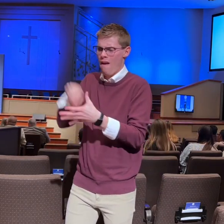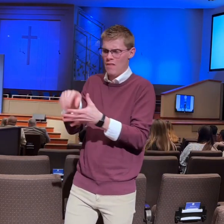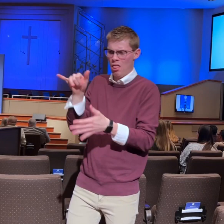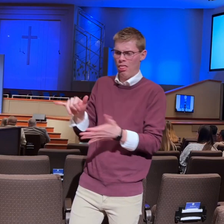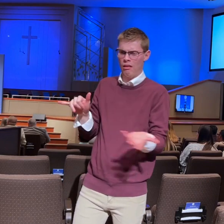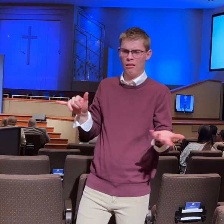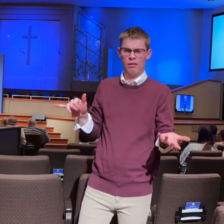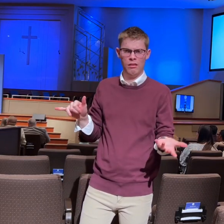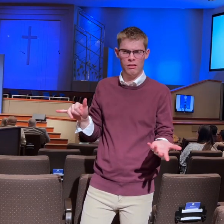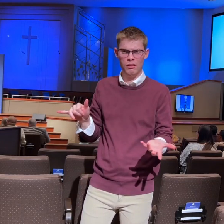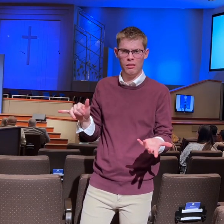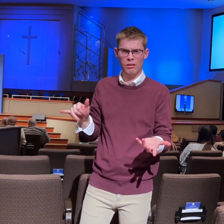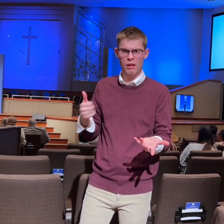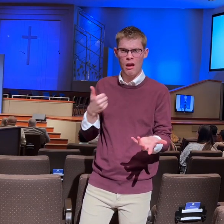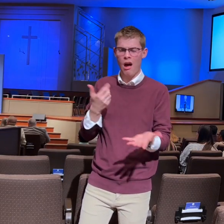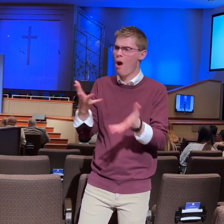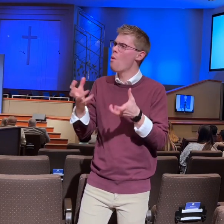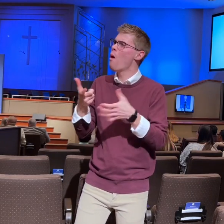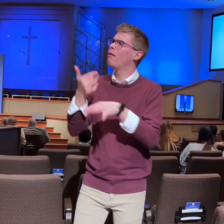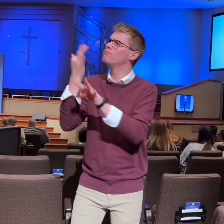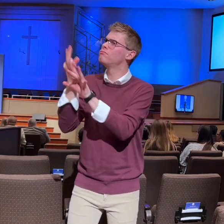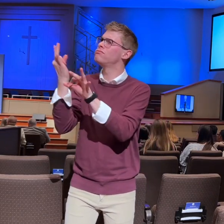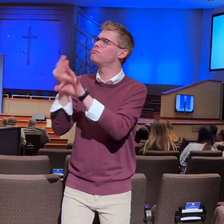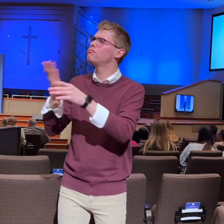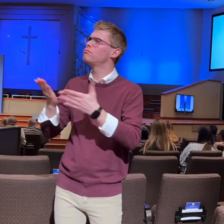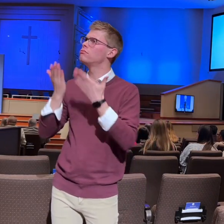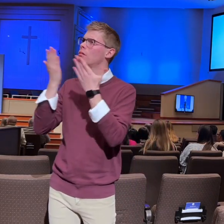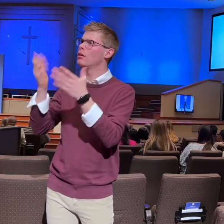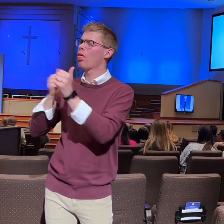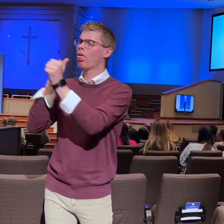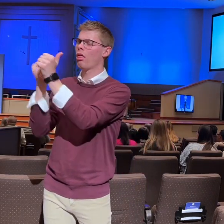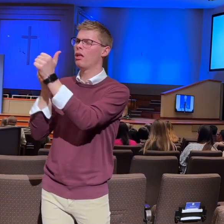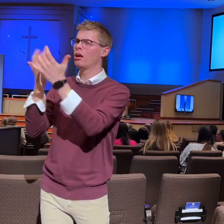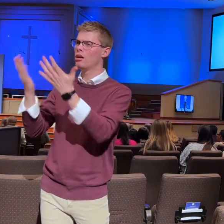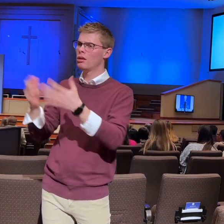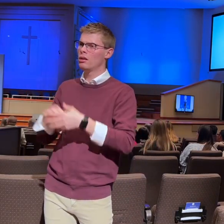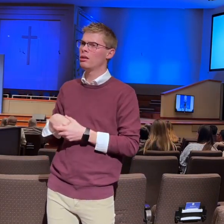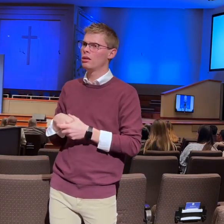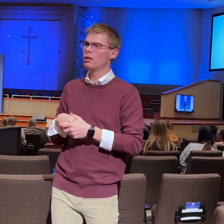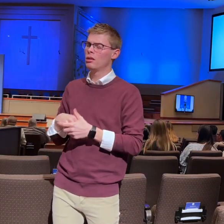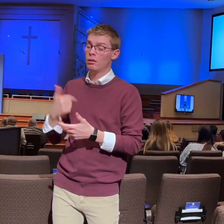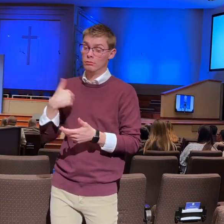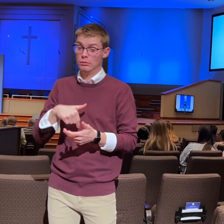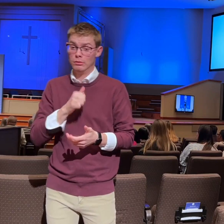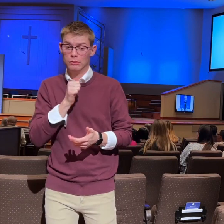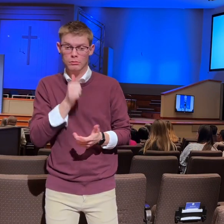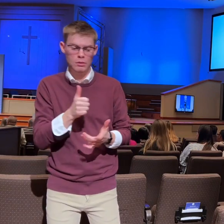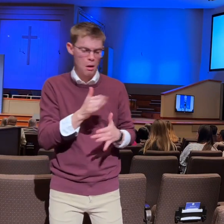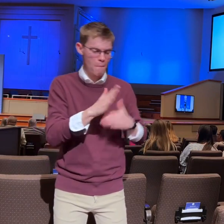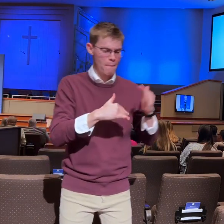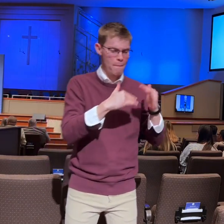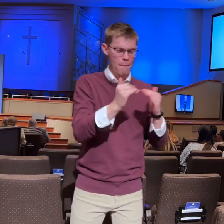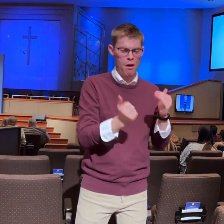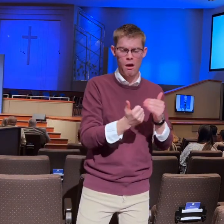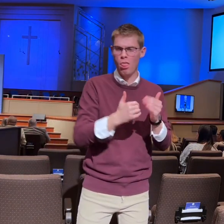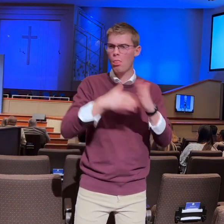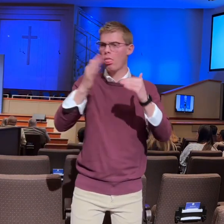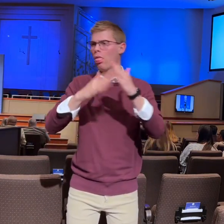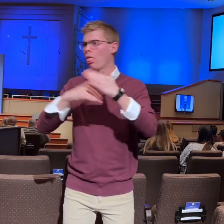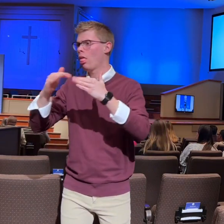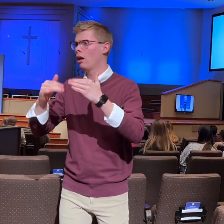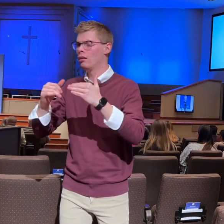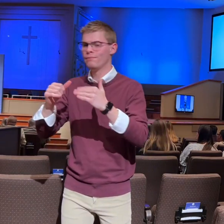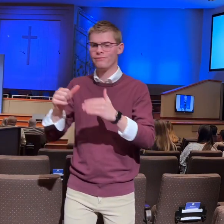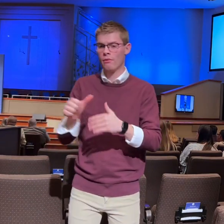Lord. I want to be faithful to my Lord. We don't build these buildings so that some liberal preacher